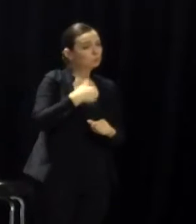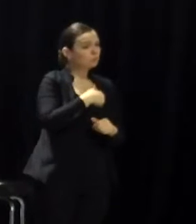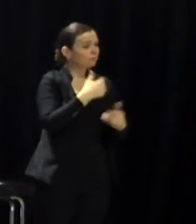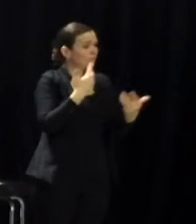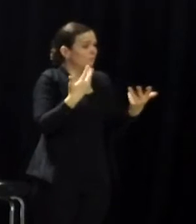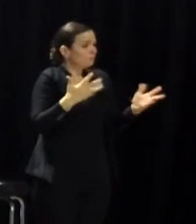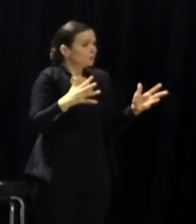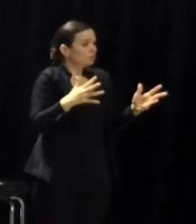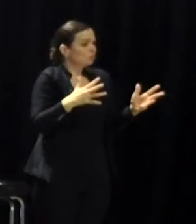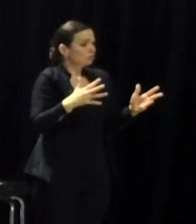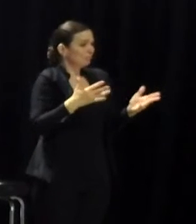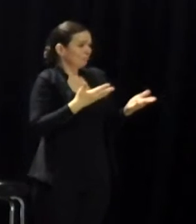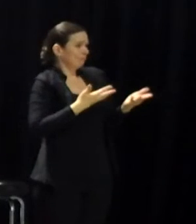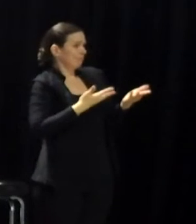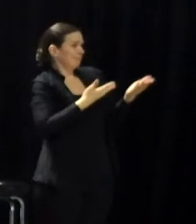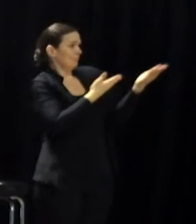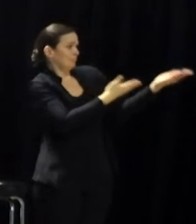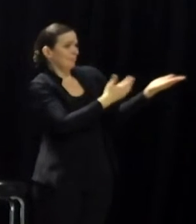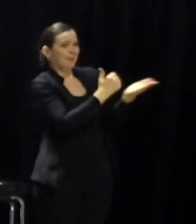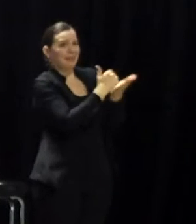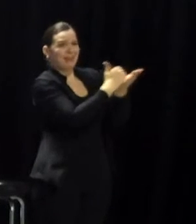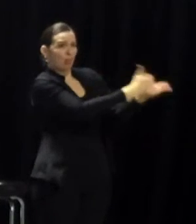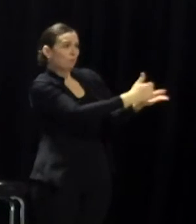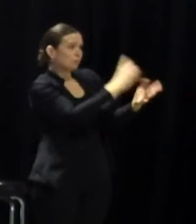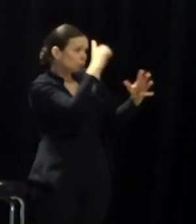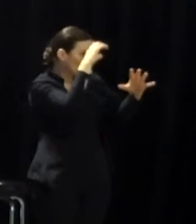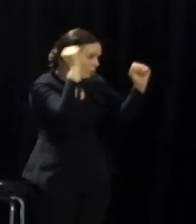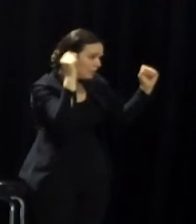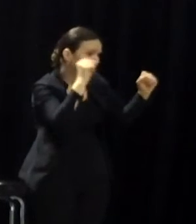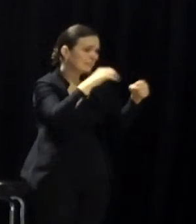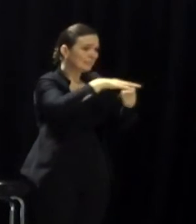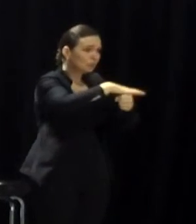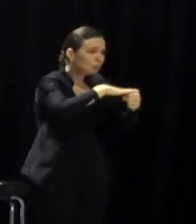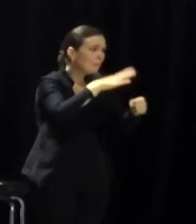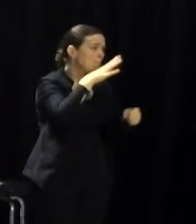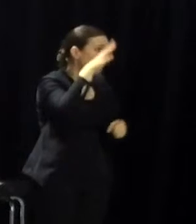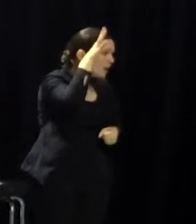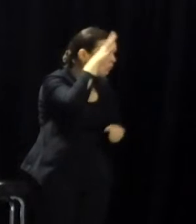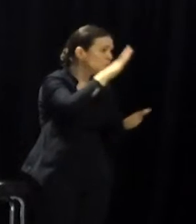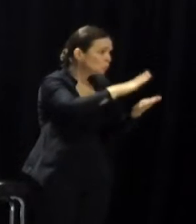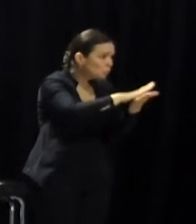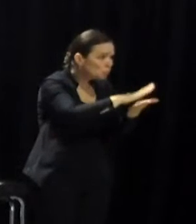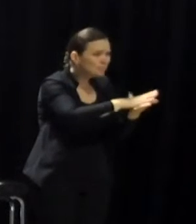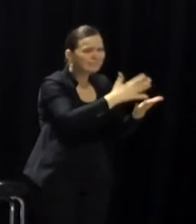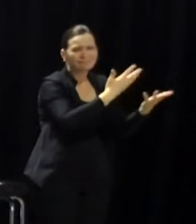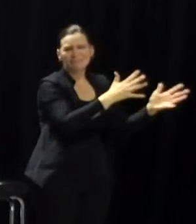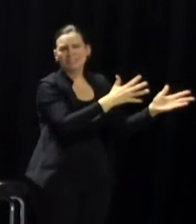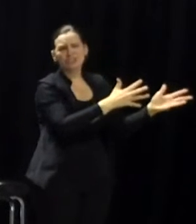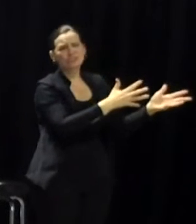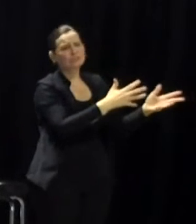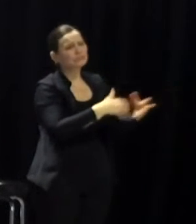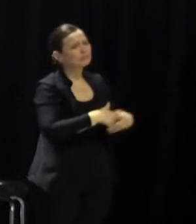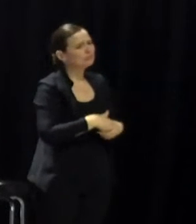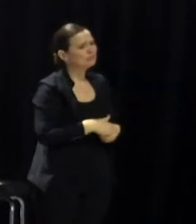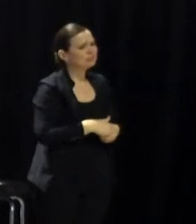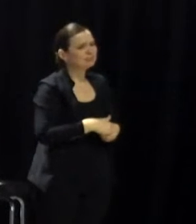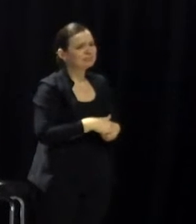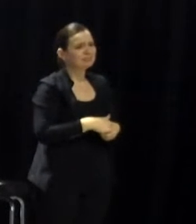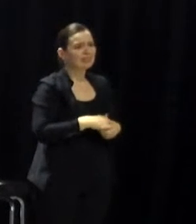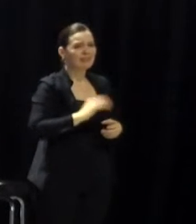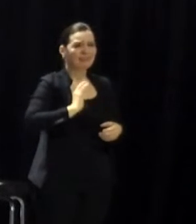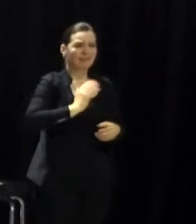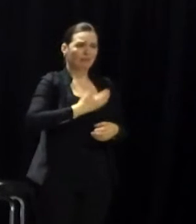share the data and explain the data by the people who understand what the data tells you, which is our epidemiologists at our health